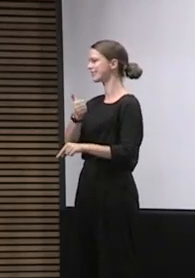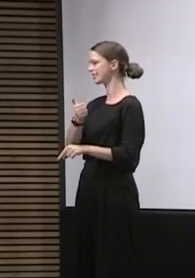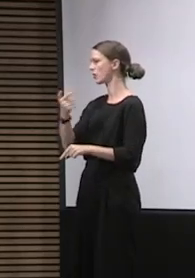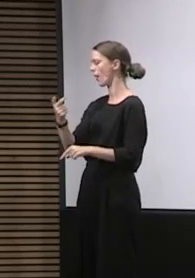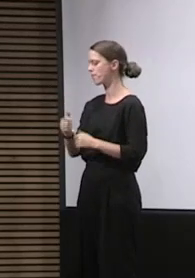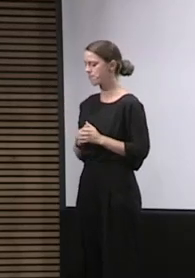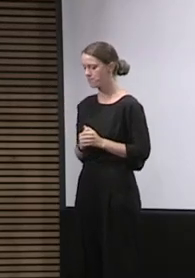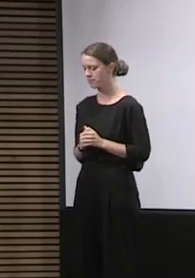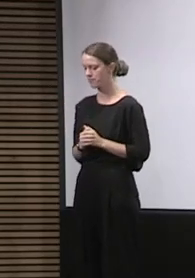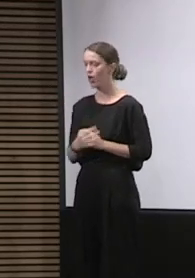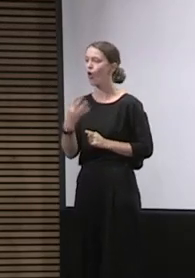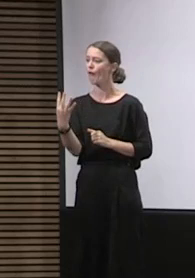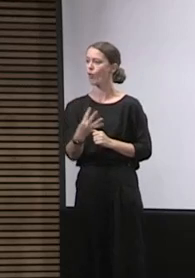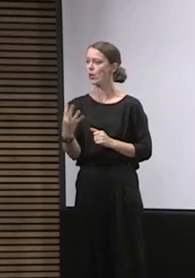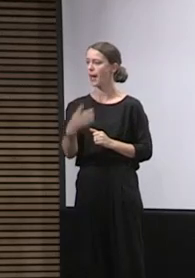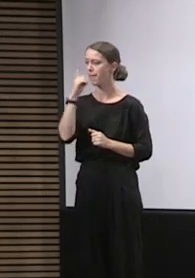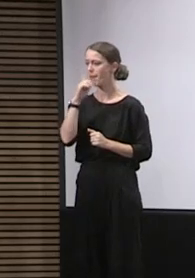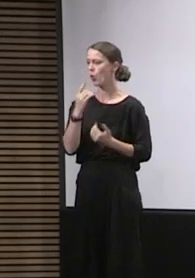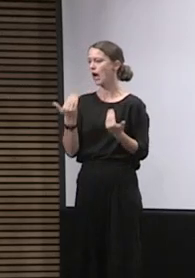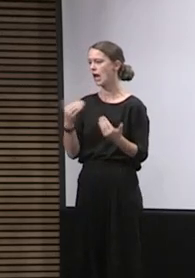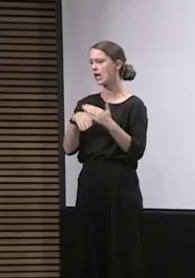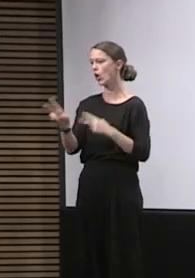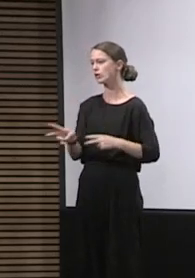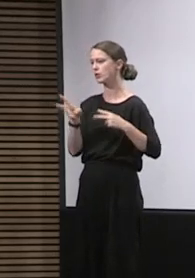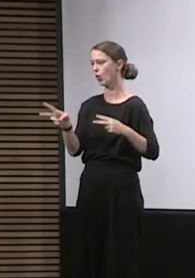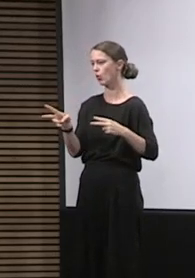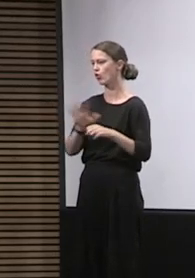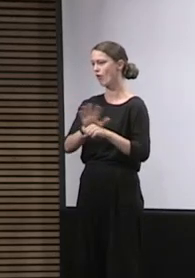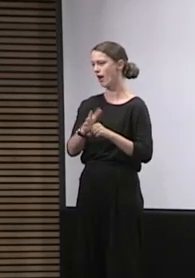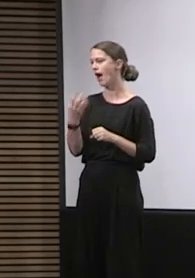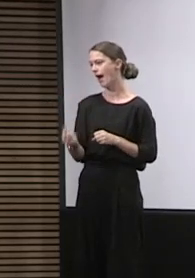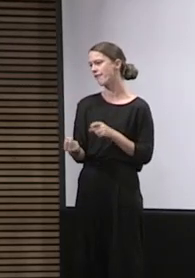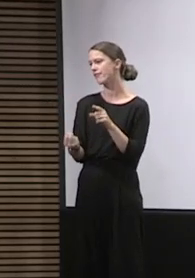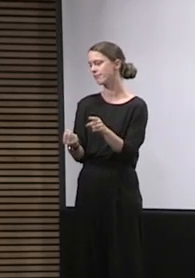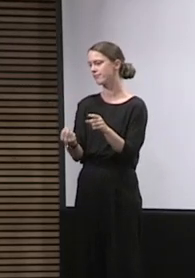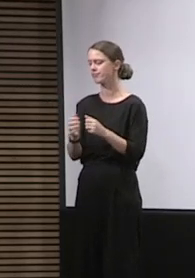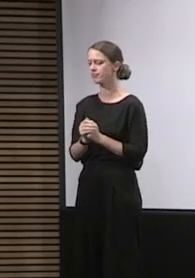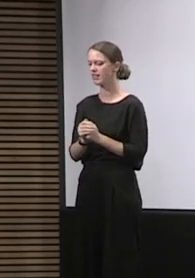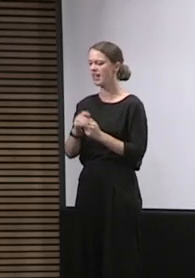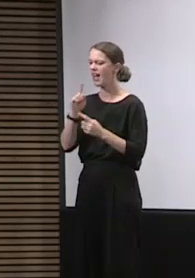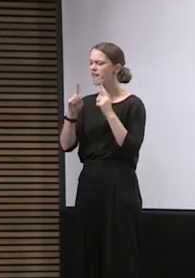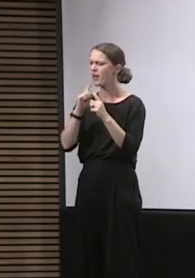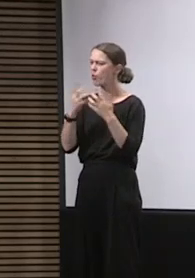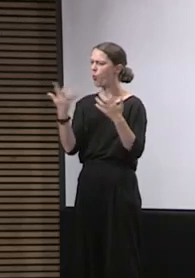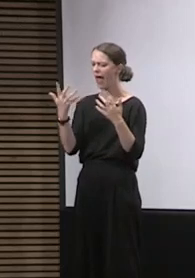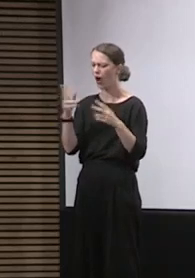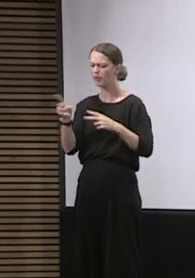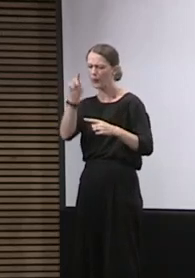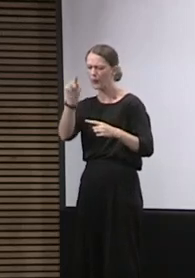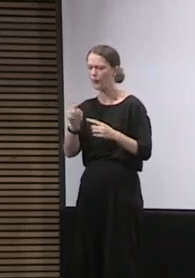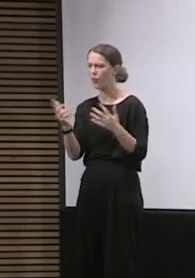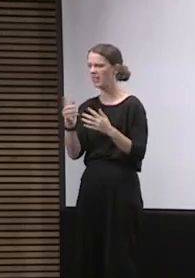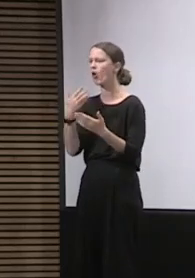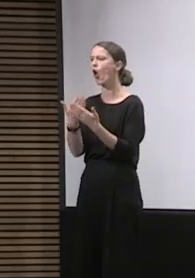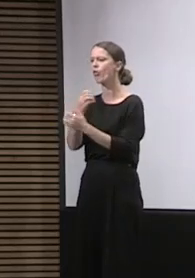We have 14 people in hospital with COVID-19, and the locations and details of that will be on our